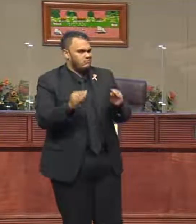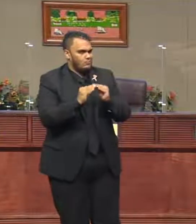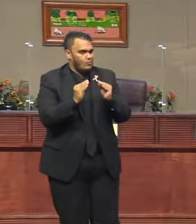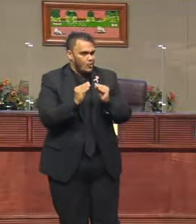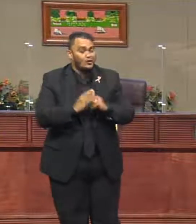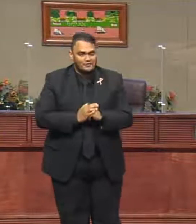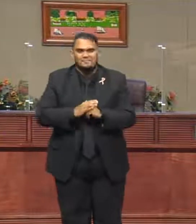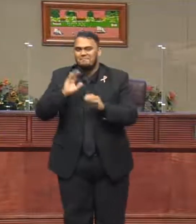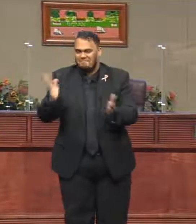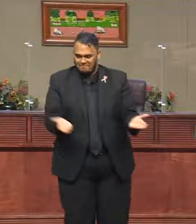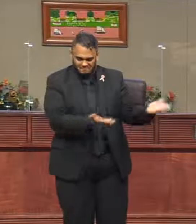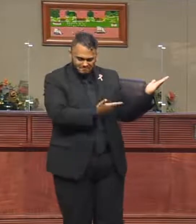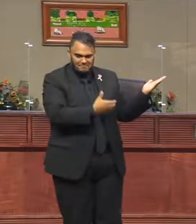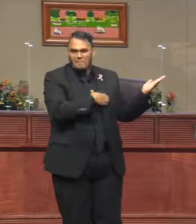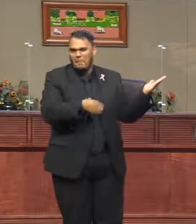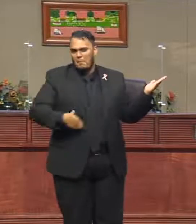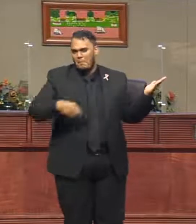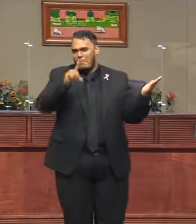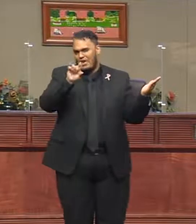mayor.